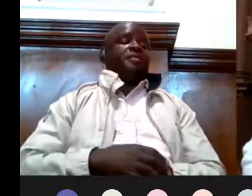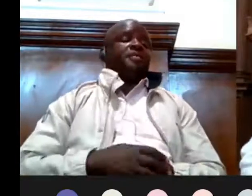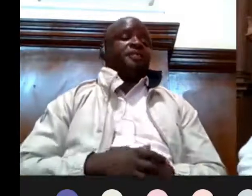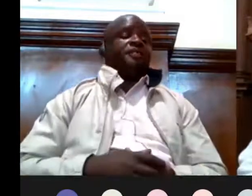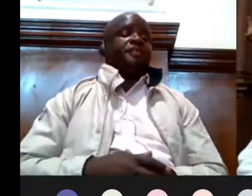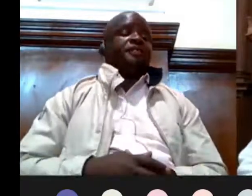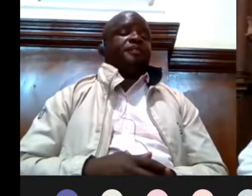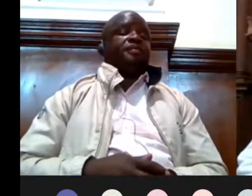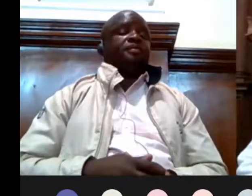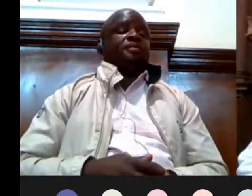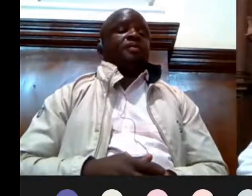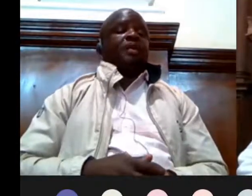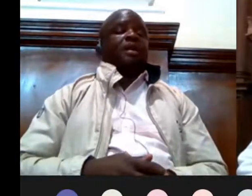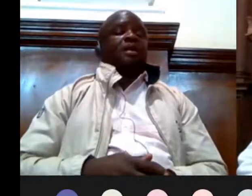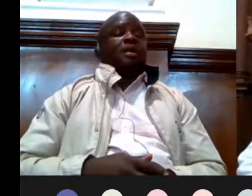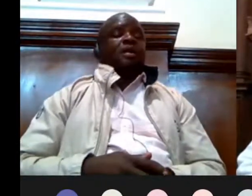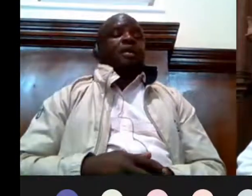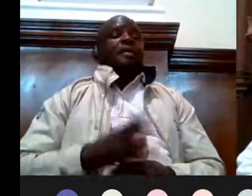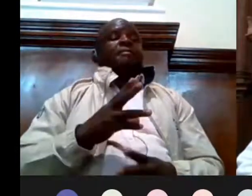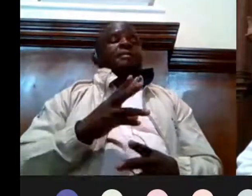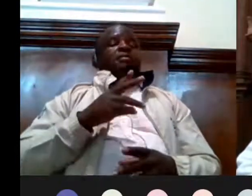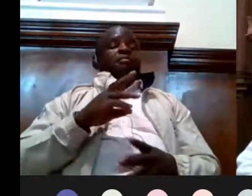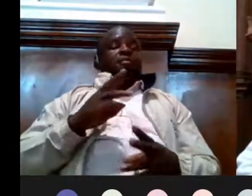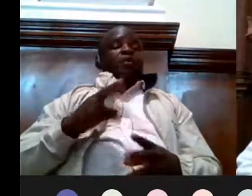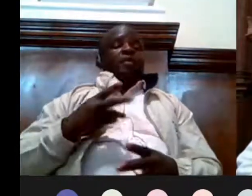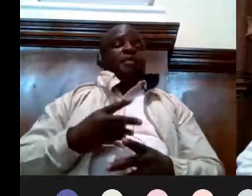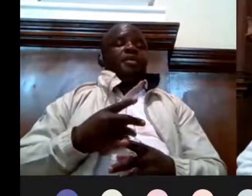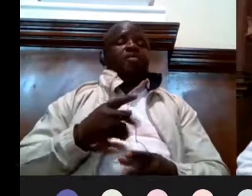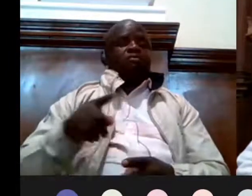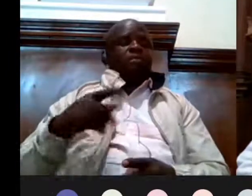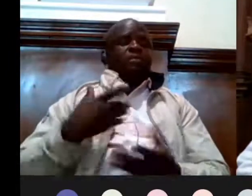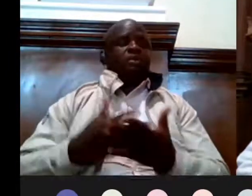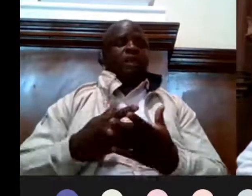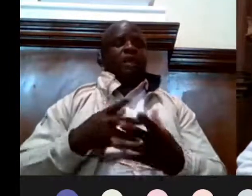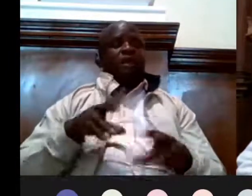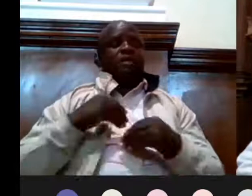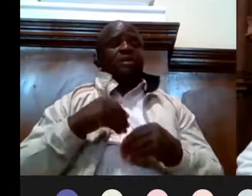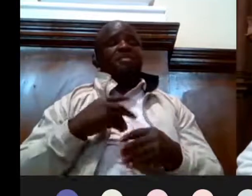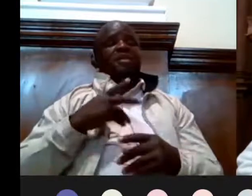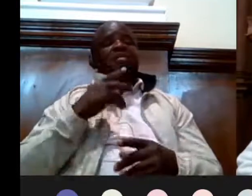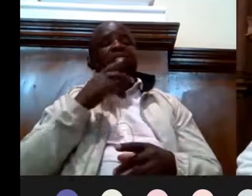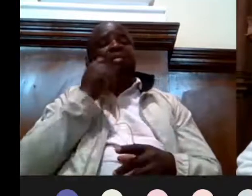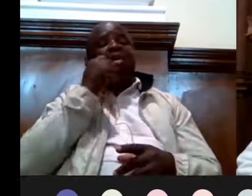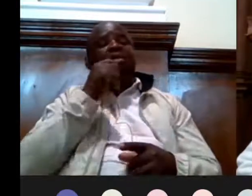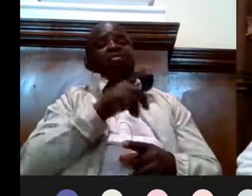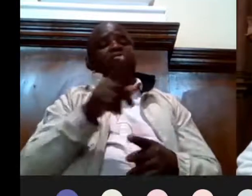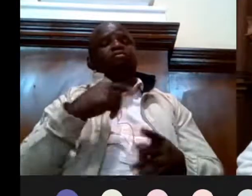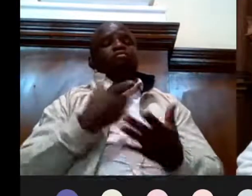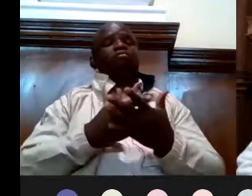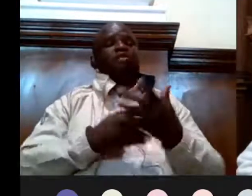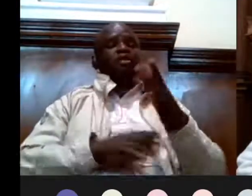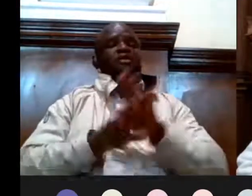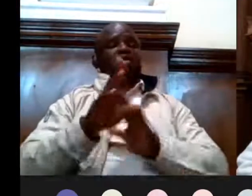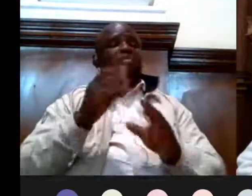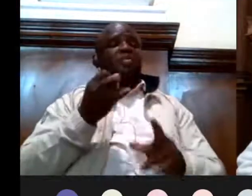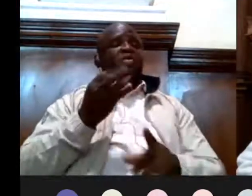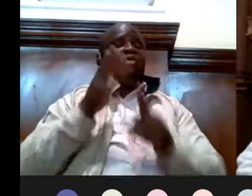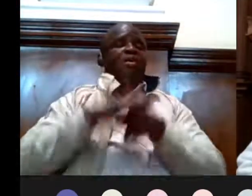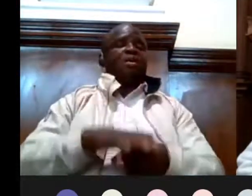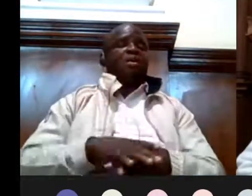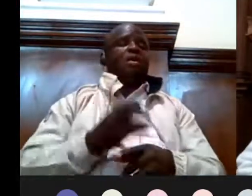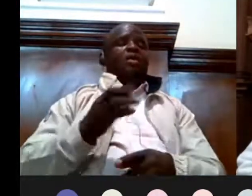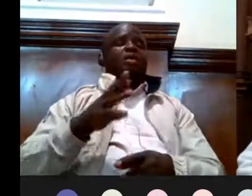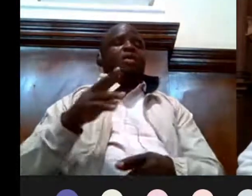That incompetent cadres can rob the money meant for replacing asbestos roofs or building houses or laying pipes or